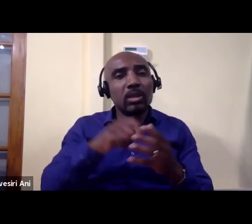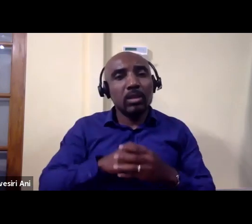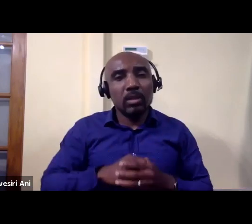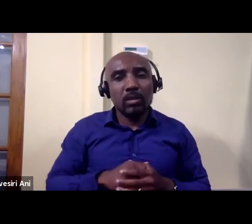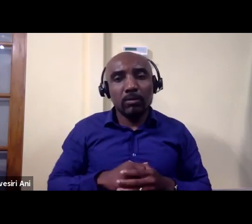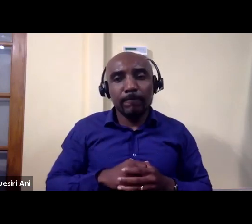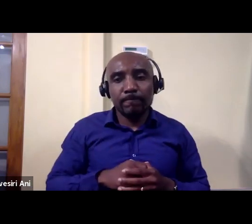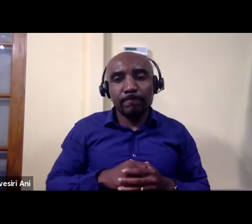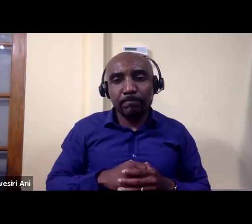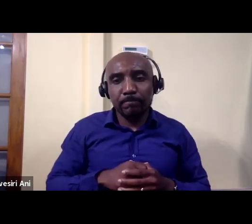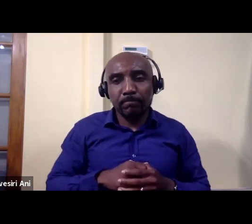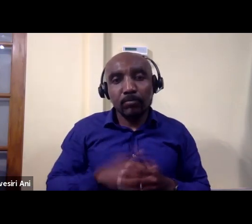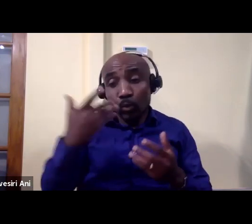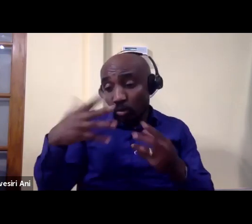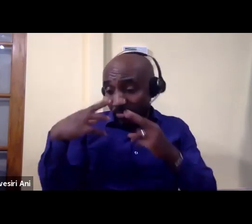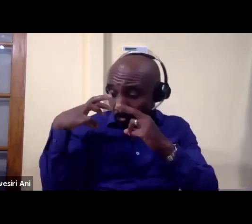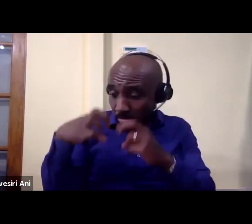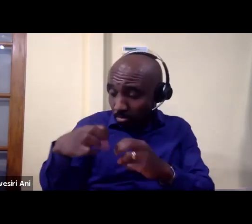rates of